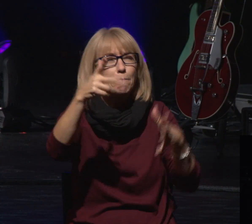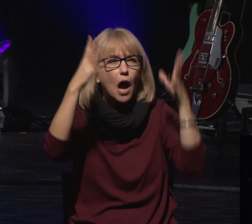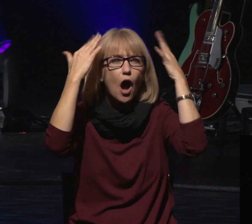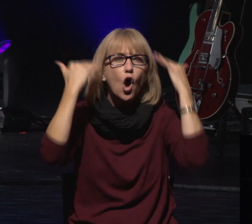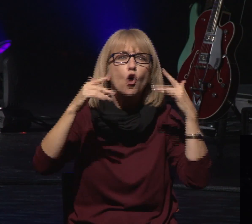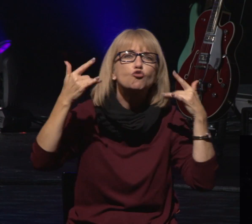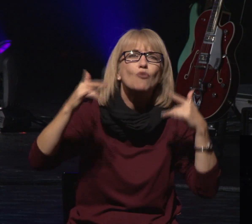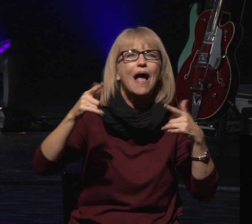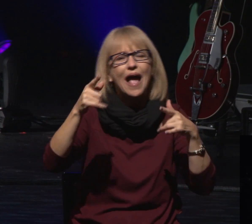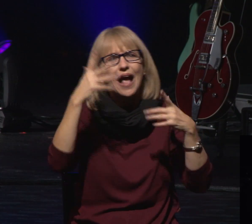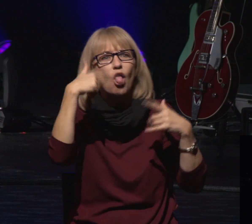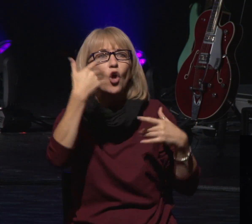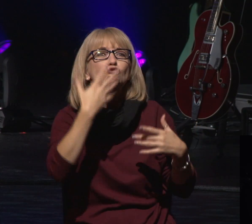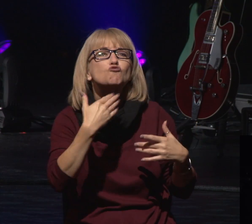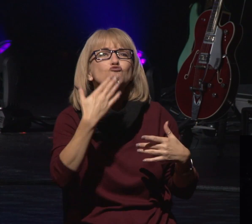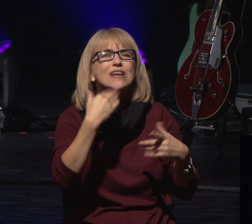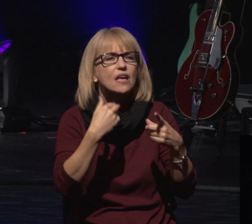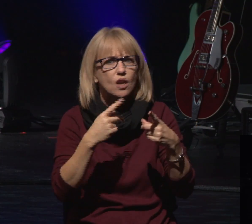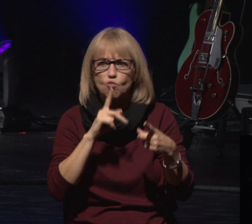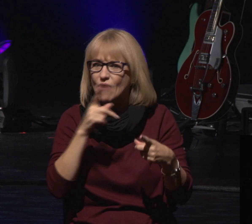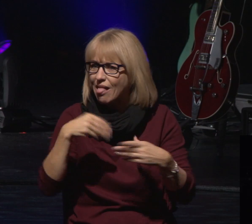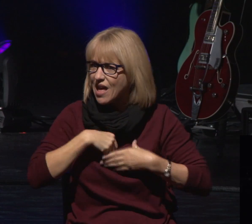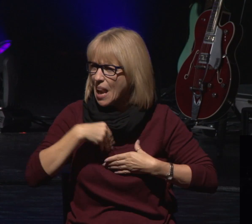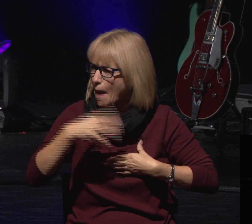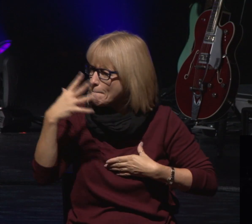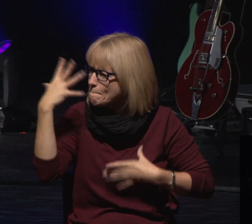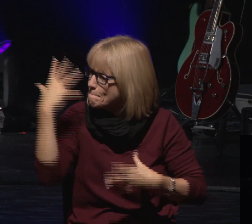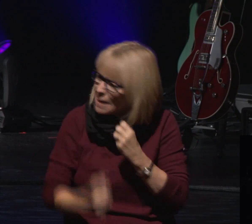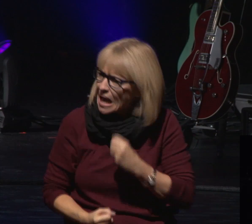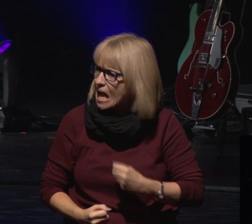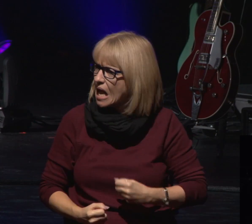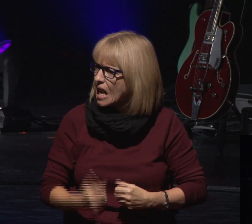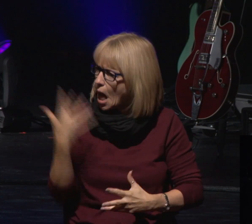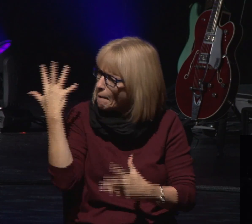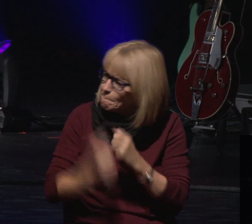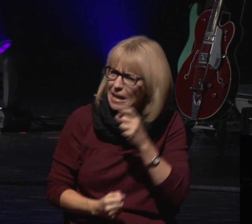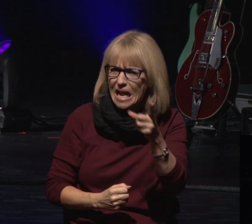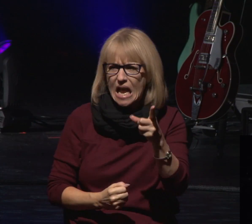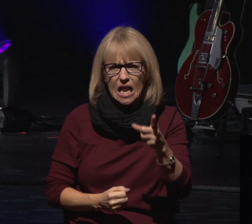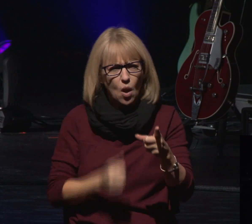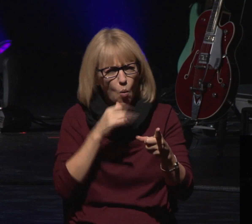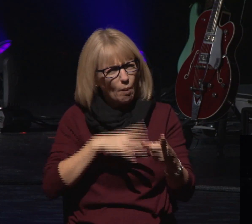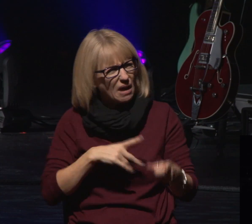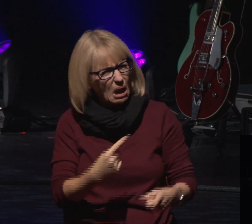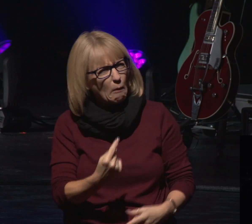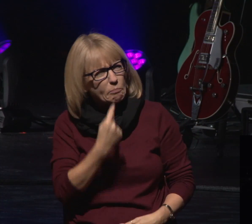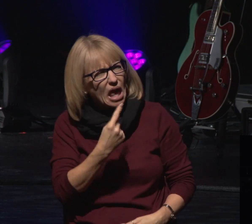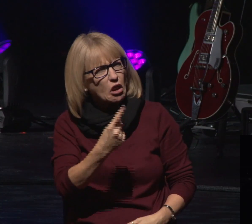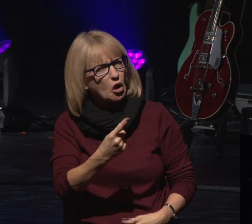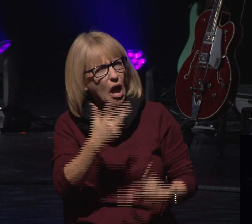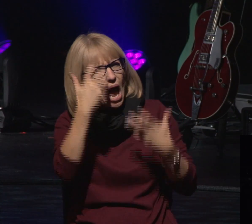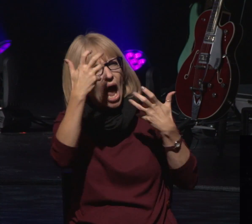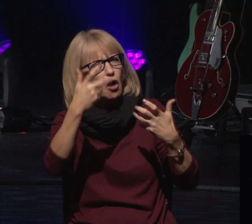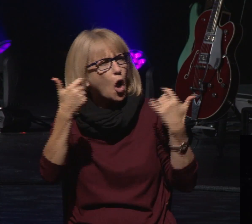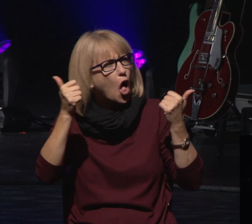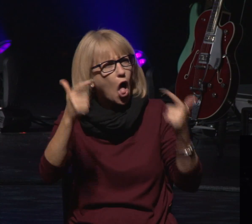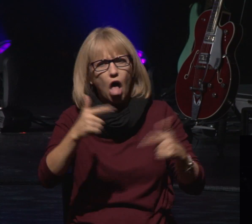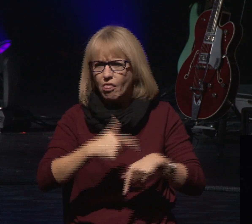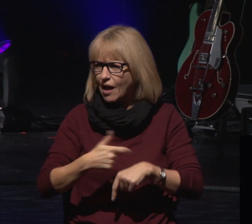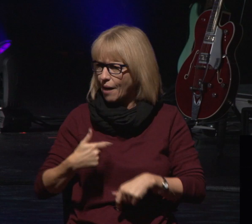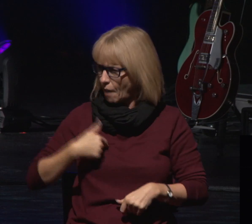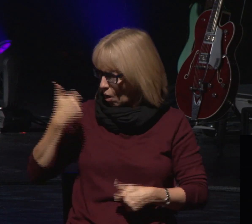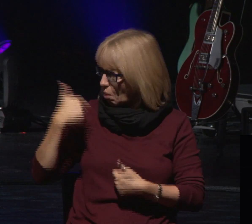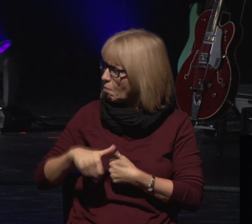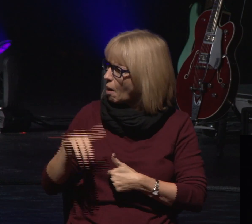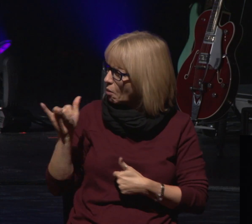mean. She was just angry all the time. And I couldn't figure out, why are you so bitter? I remember as a young youth